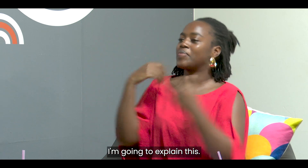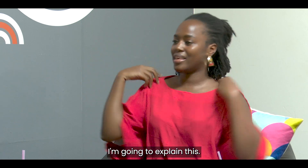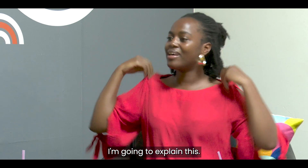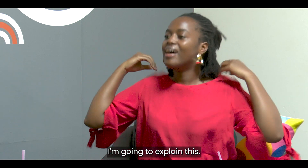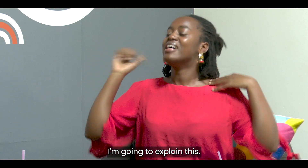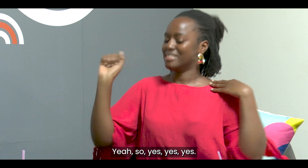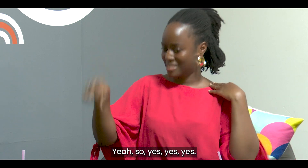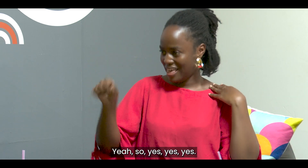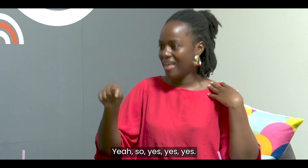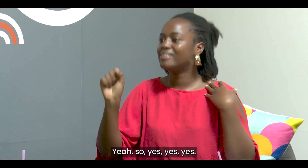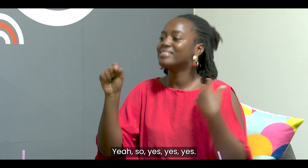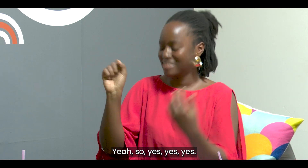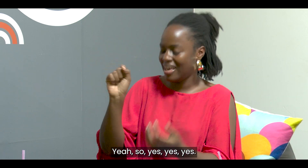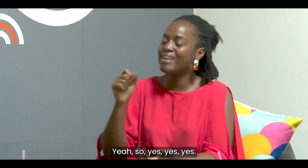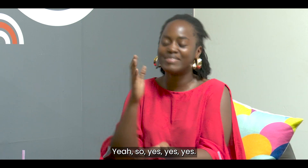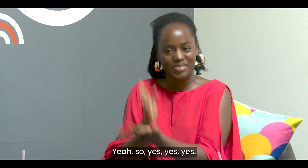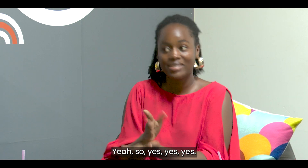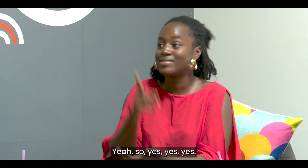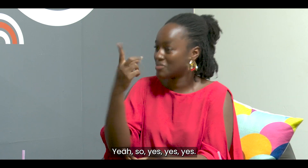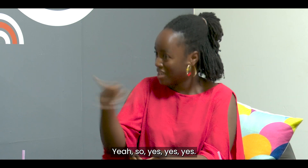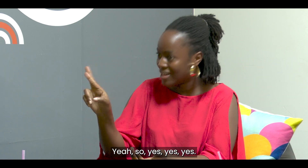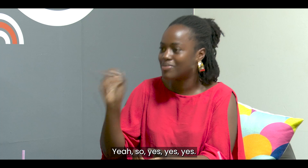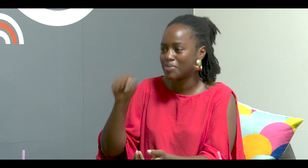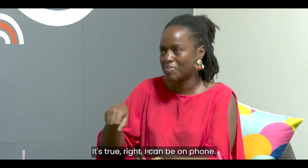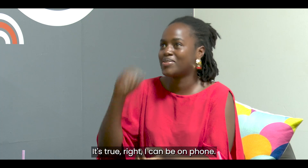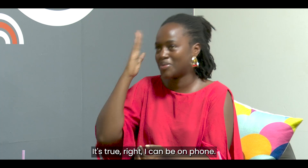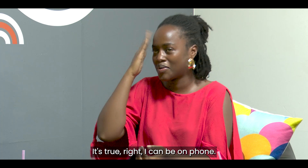explain this. Yeah. So yes. It's true. You're right.